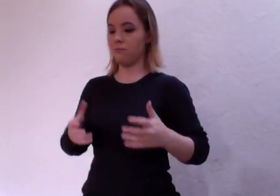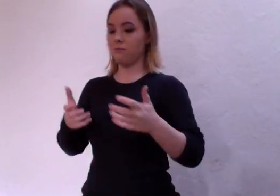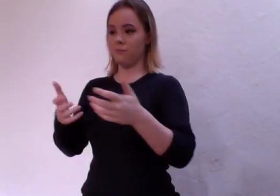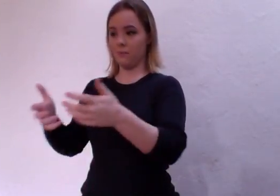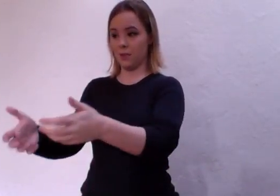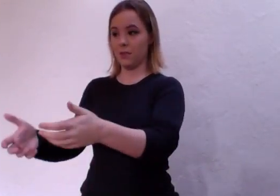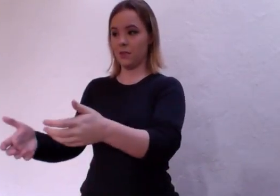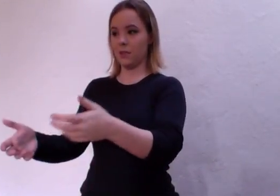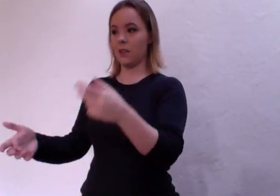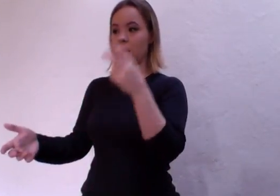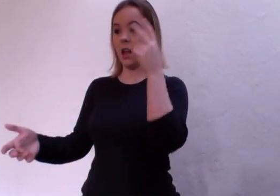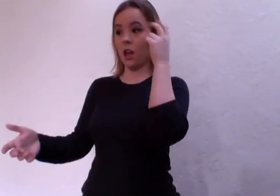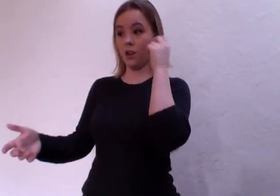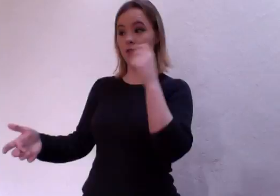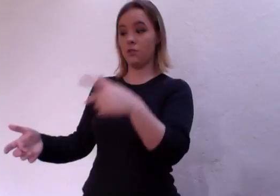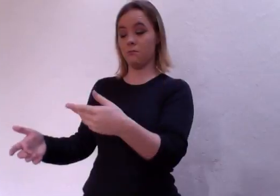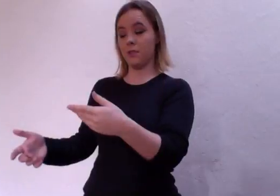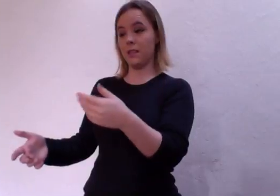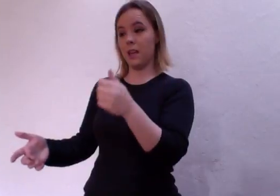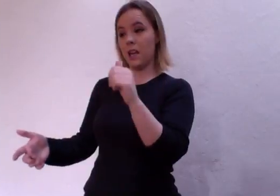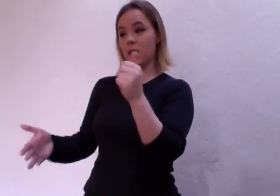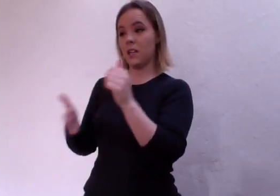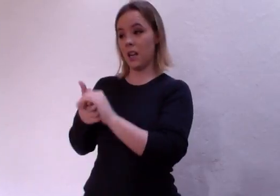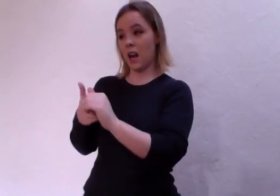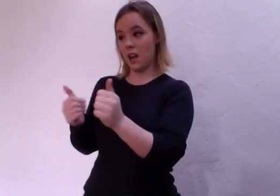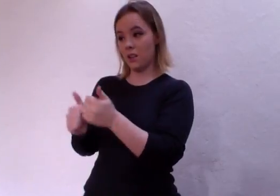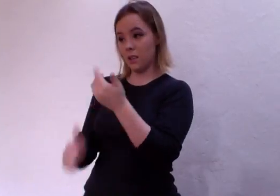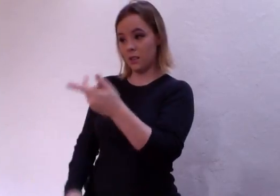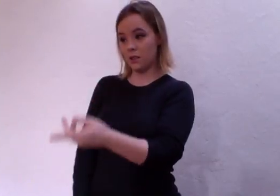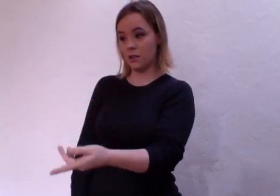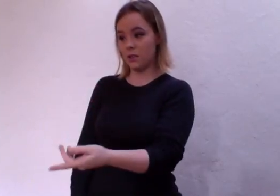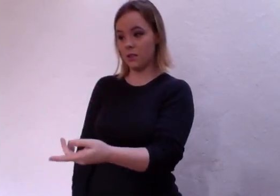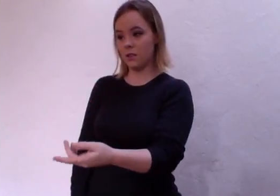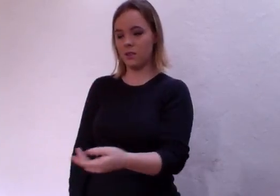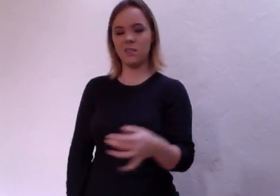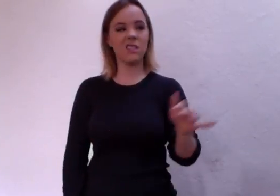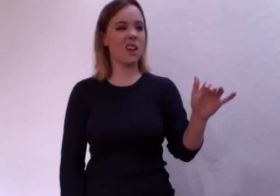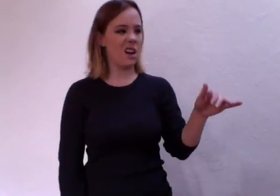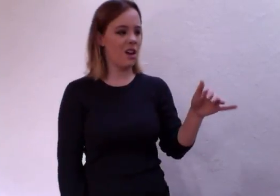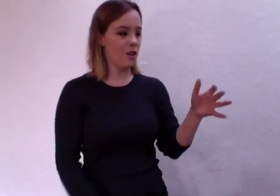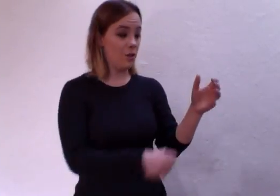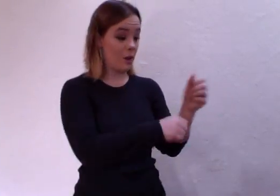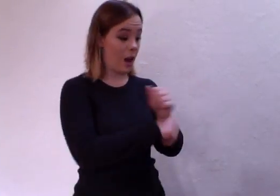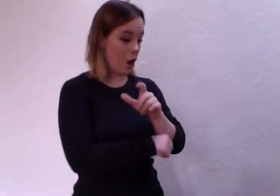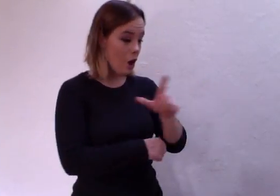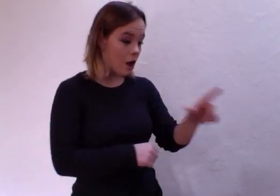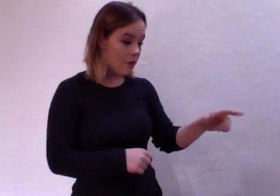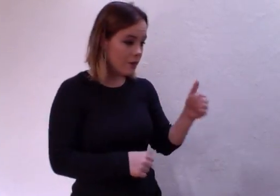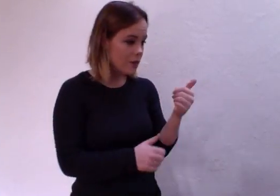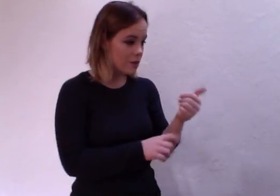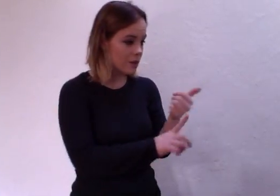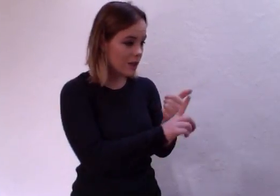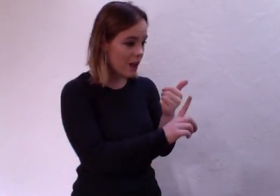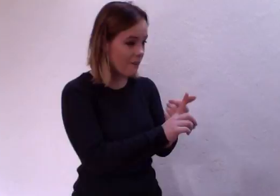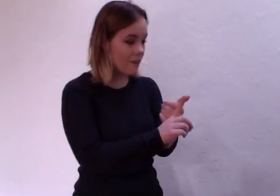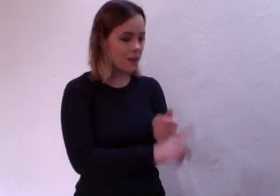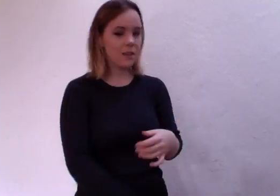you give me $10 each for these." And he looked at him and he was like, "You got all these here yourself?" And I was like, "Yeah." And he's like, "You want a job?" I was like, "Yeah, I